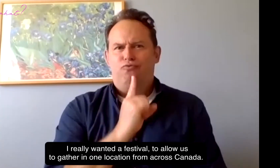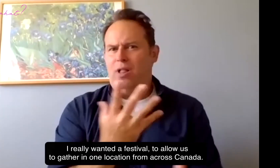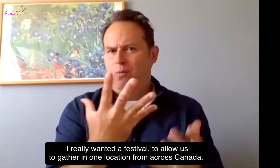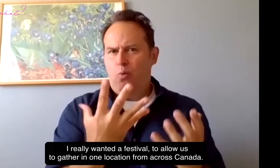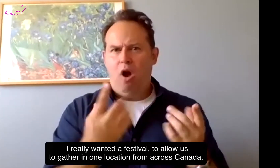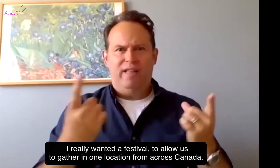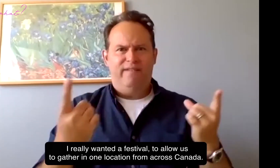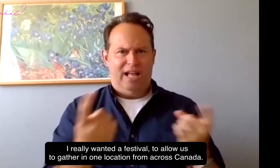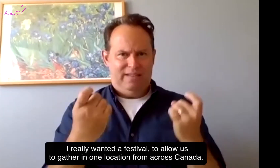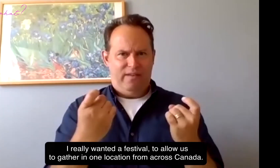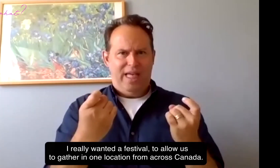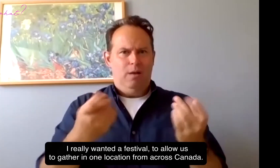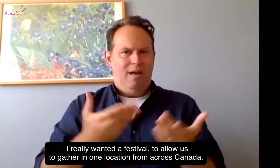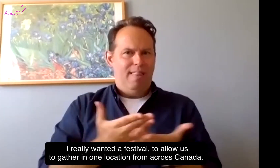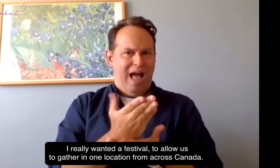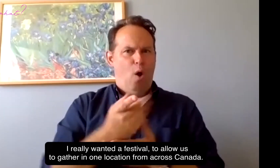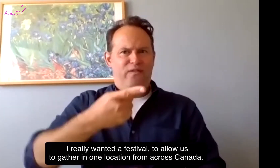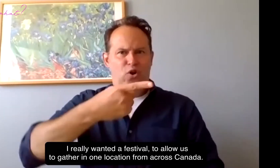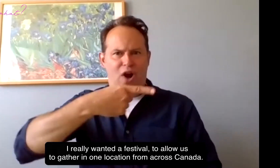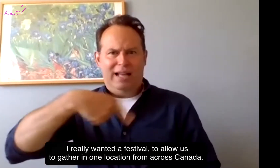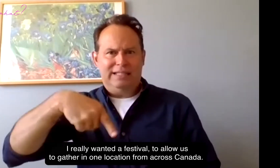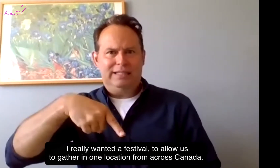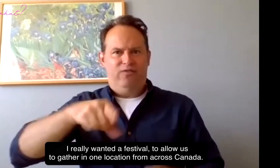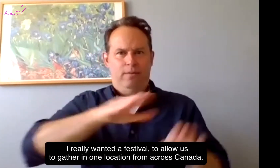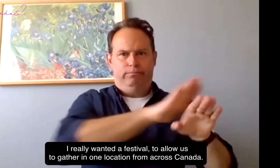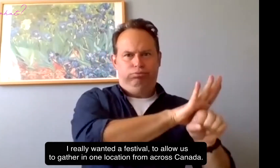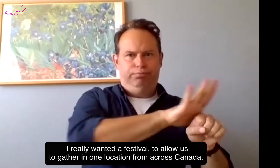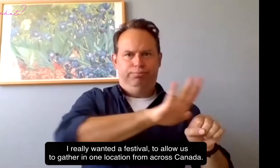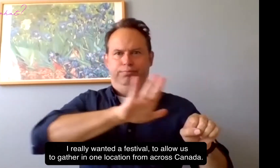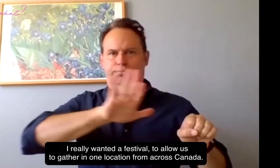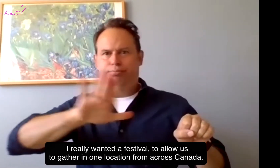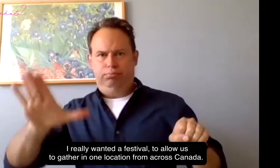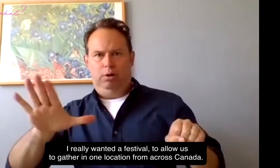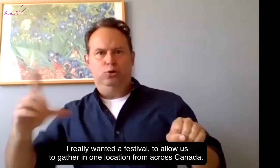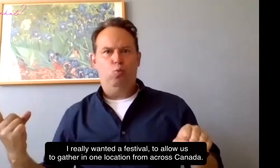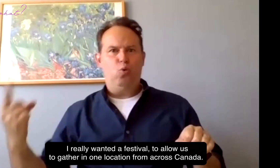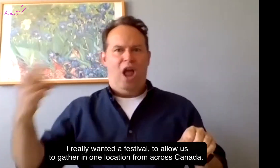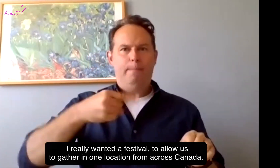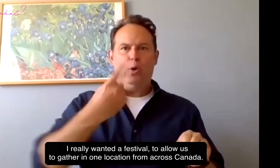I really wanted a festival to allow us to gather in one location from across Canada.